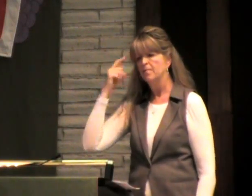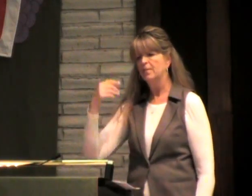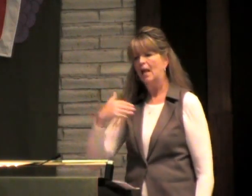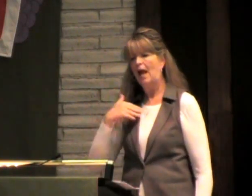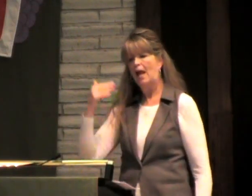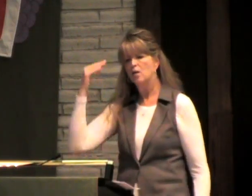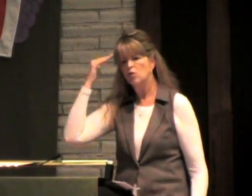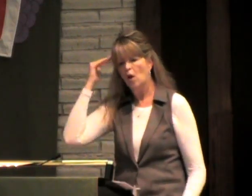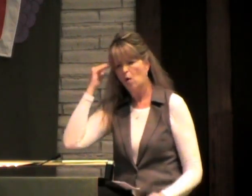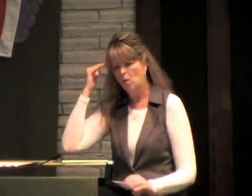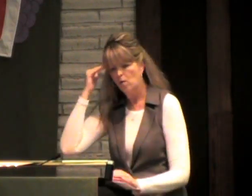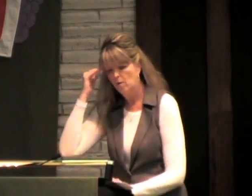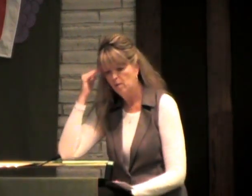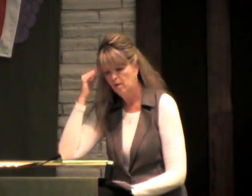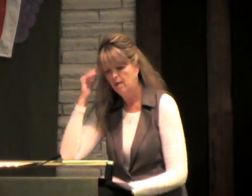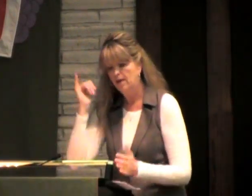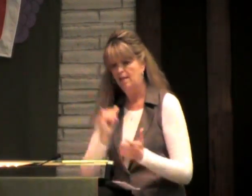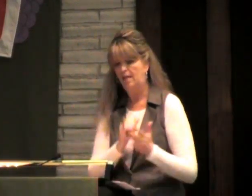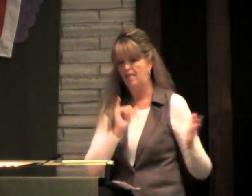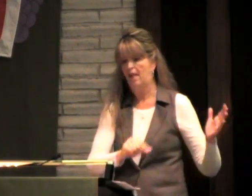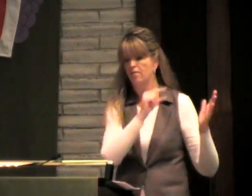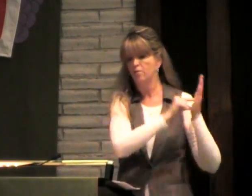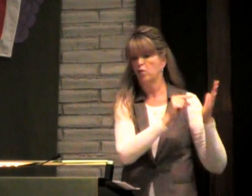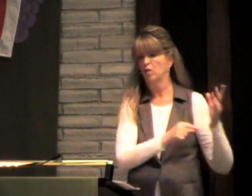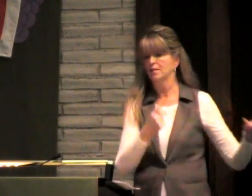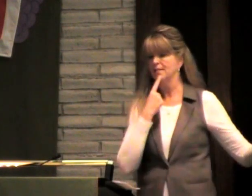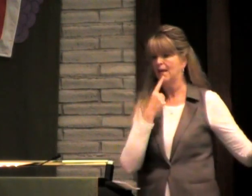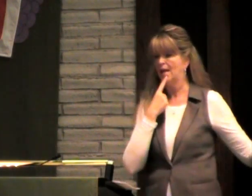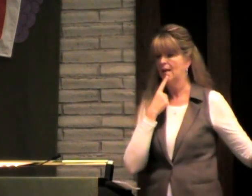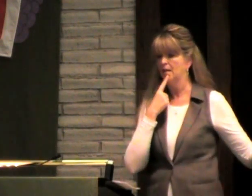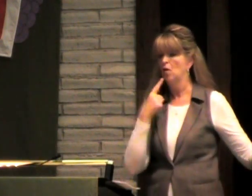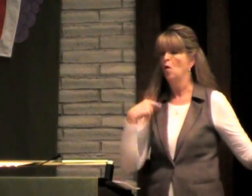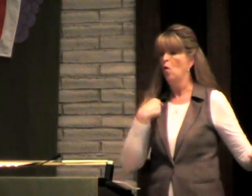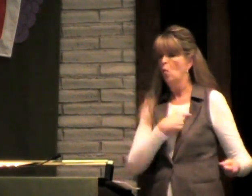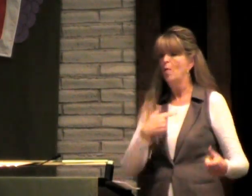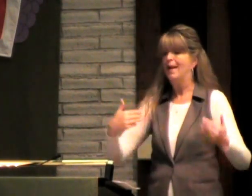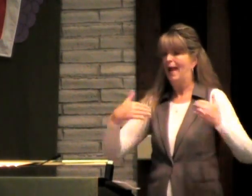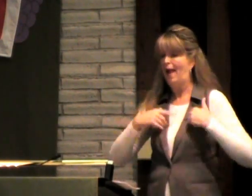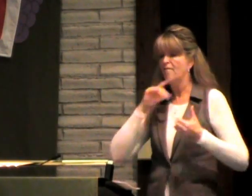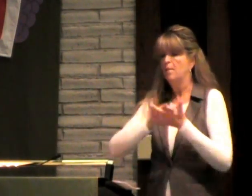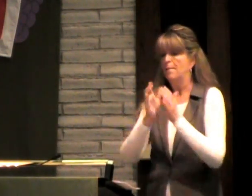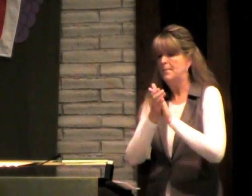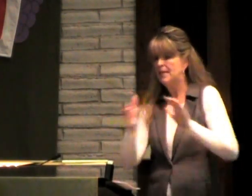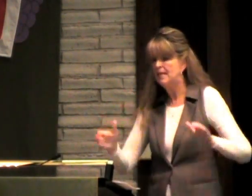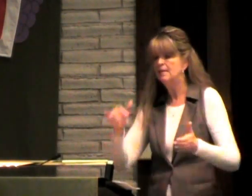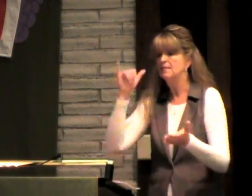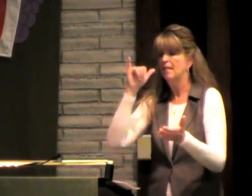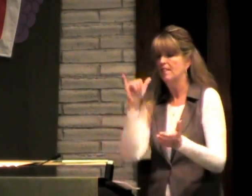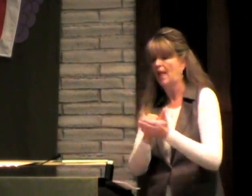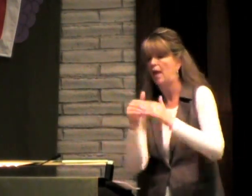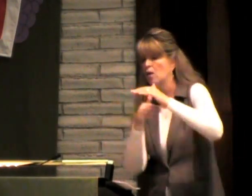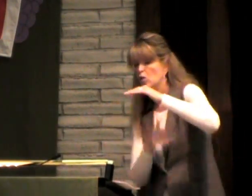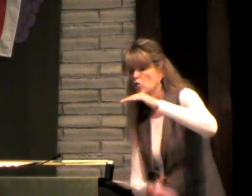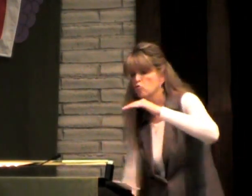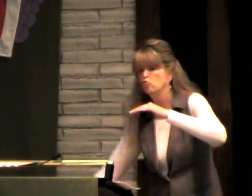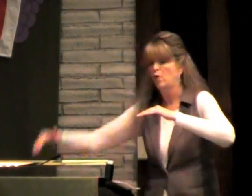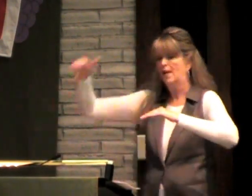You know, I just could not make sense of this. So, you know, this verse says, we can have